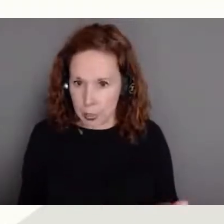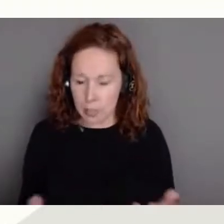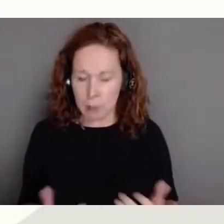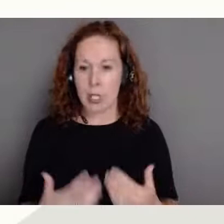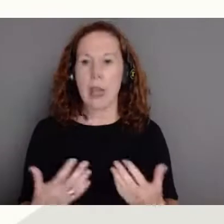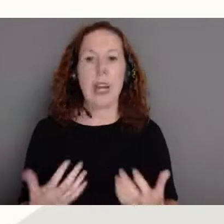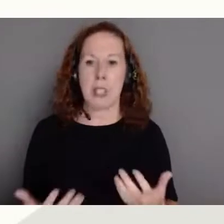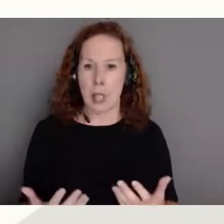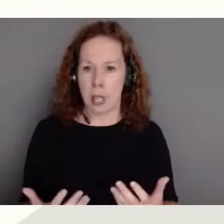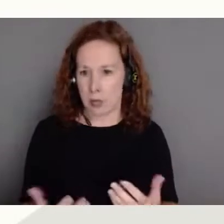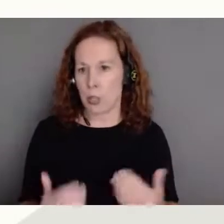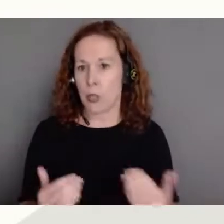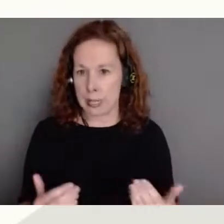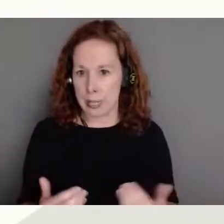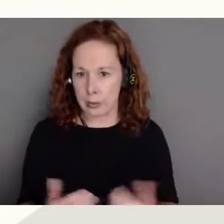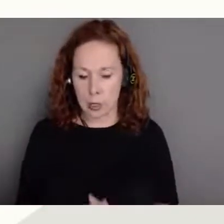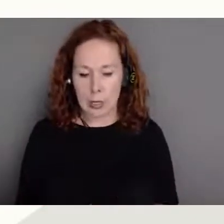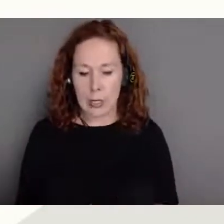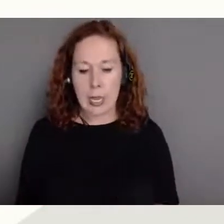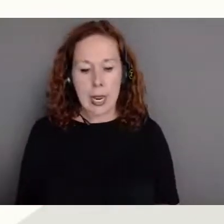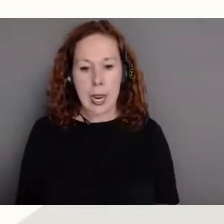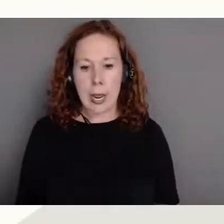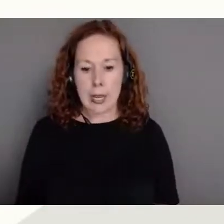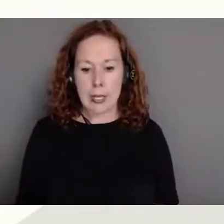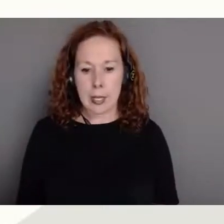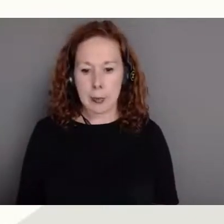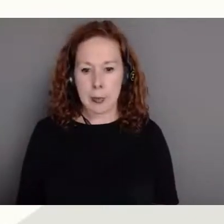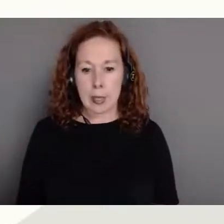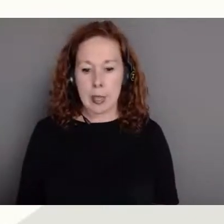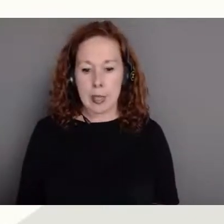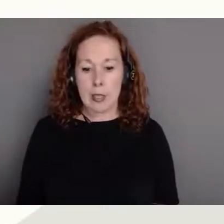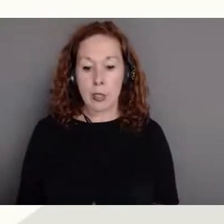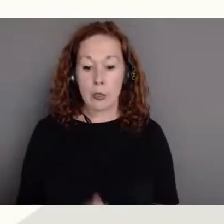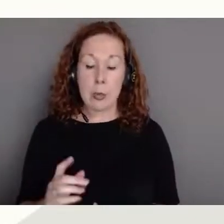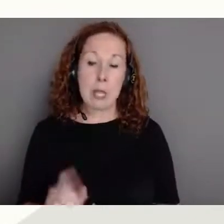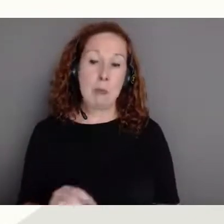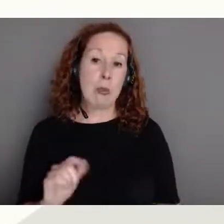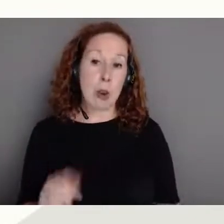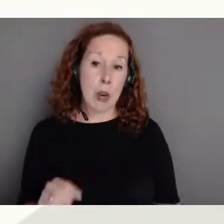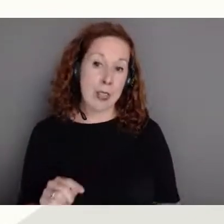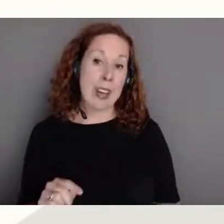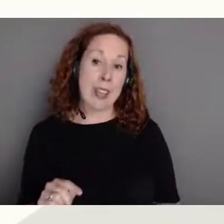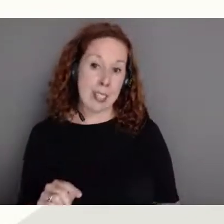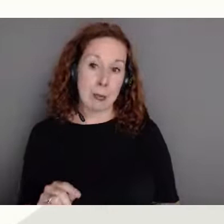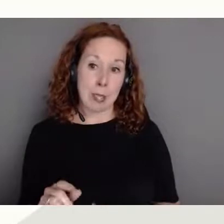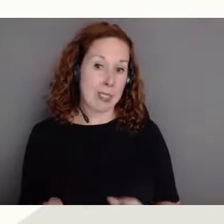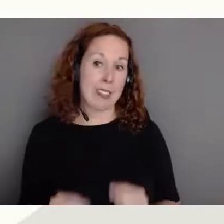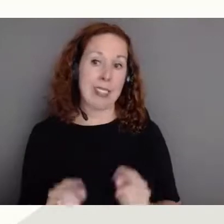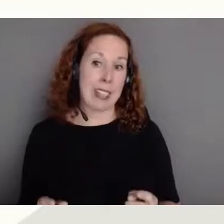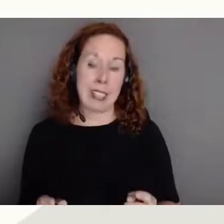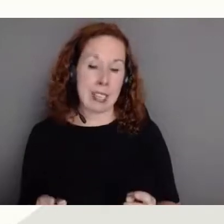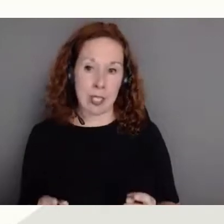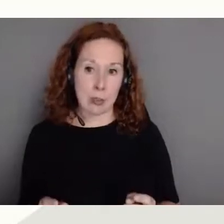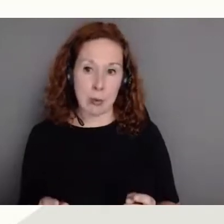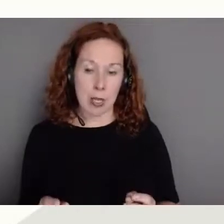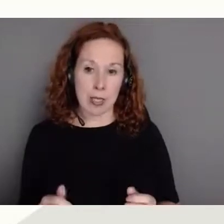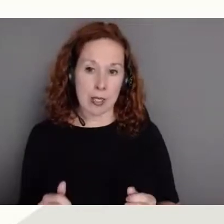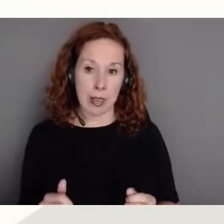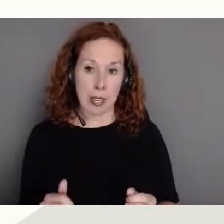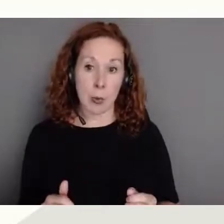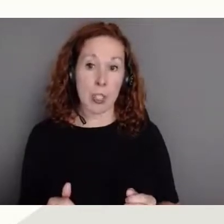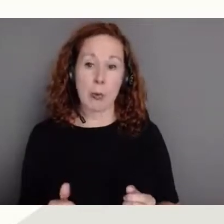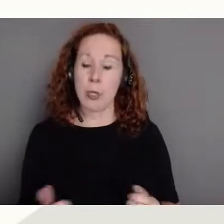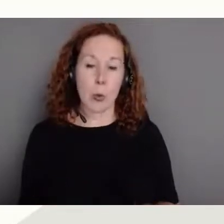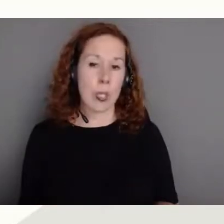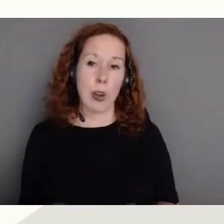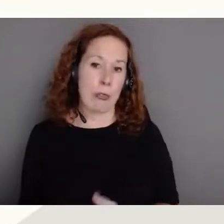completely fluent, but you have to have a certain level. And so for me to move on at that time to the second level of American